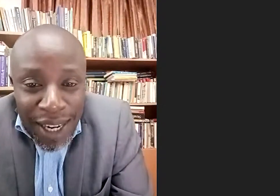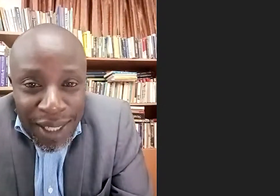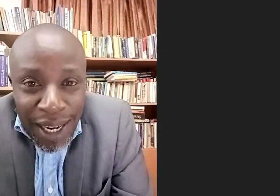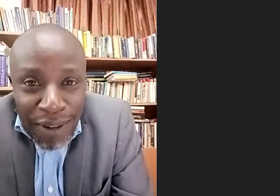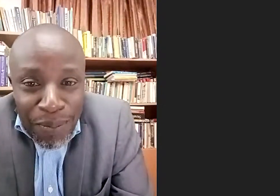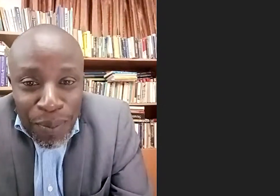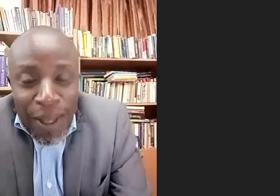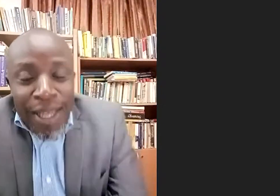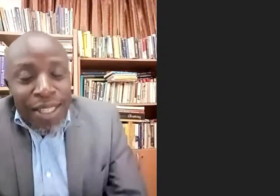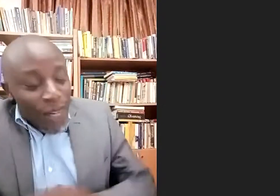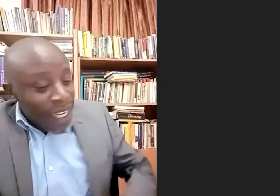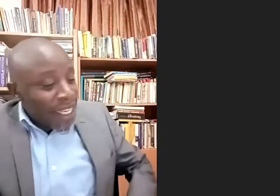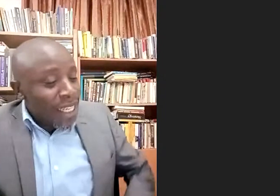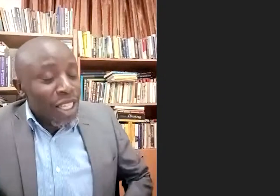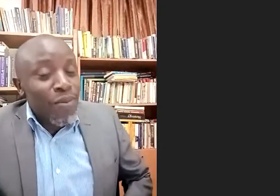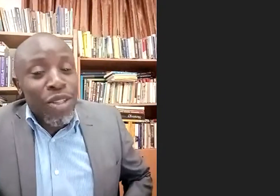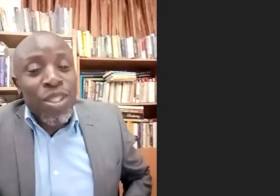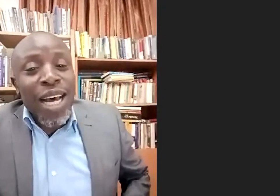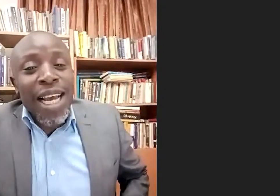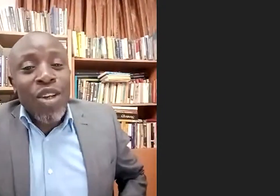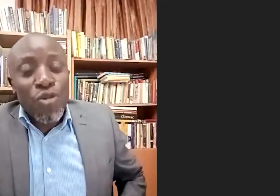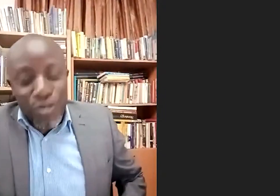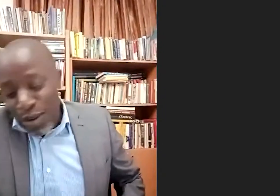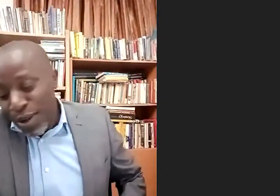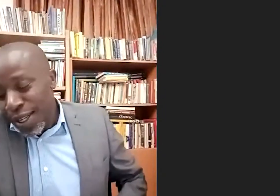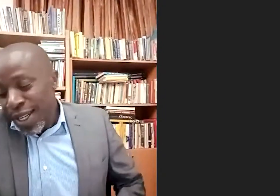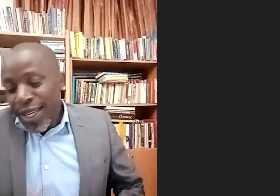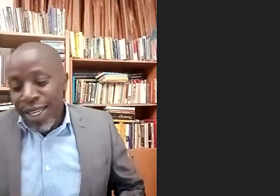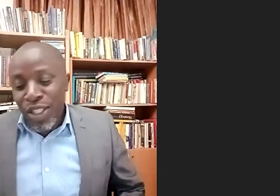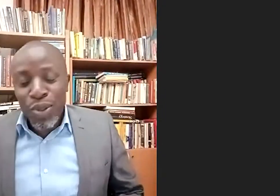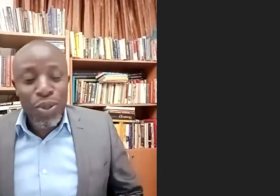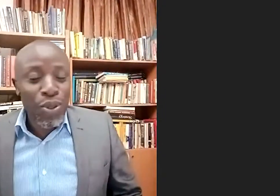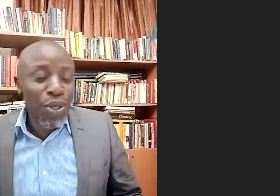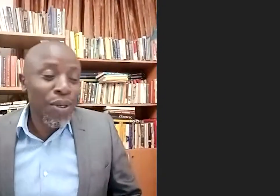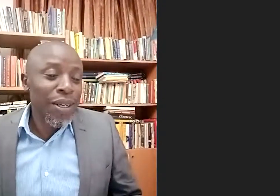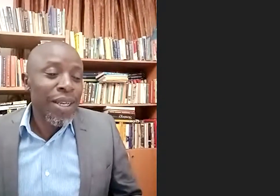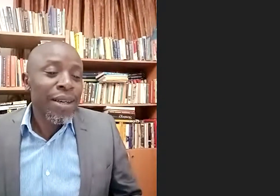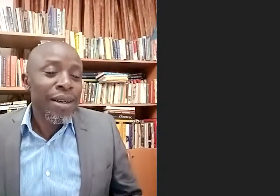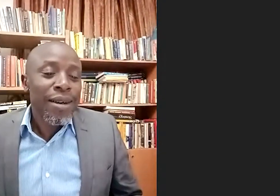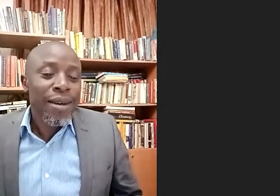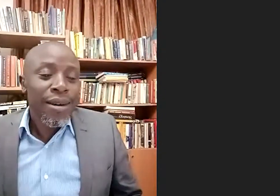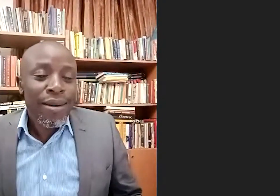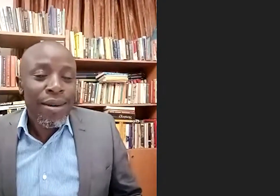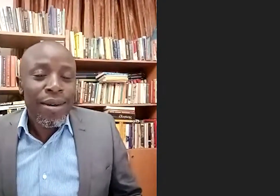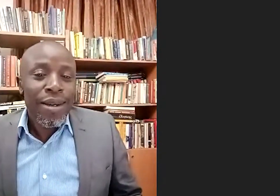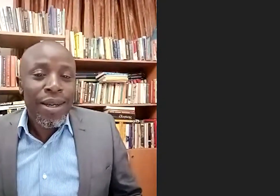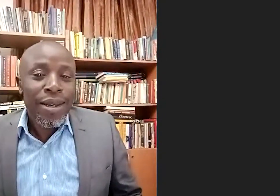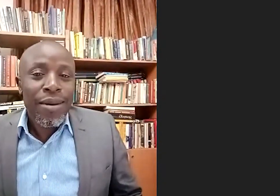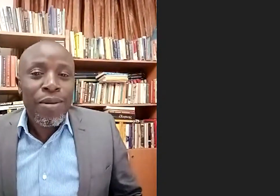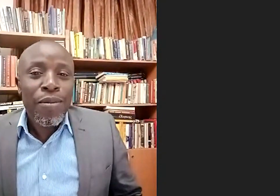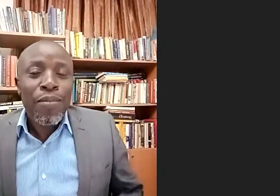love. So, ladies and gentlemen, to start us off, it is to